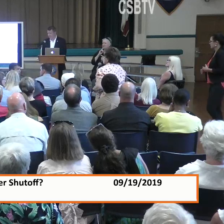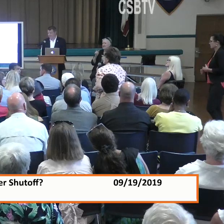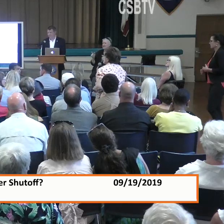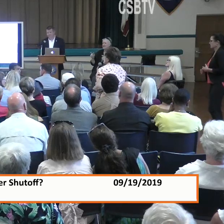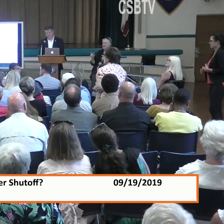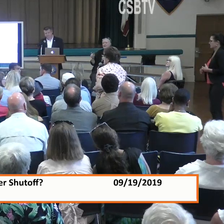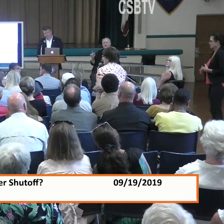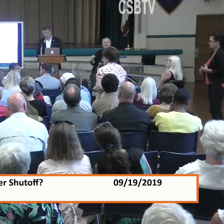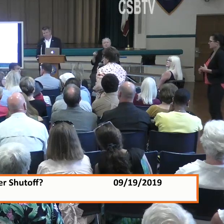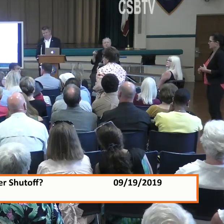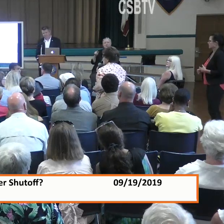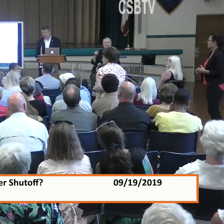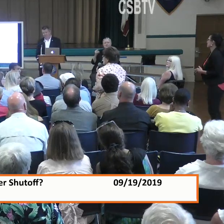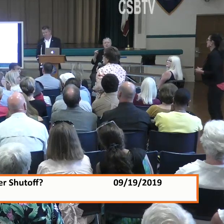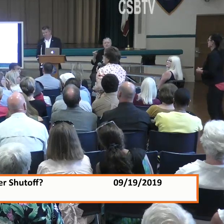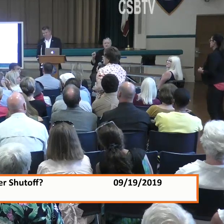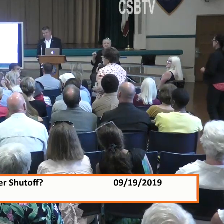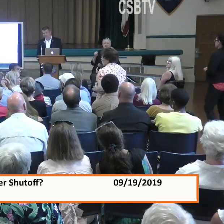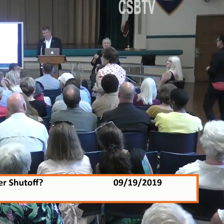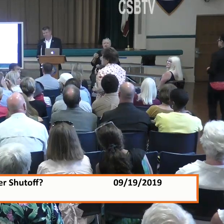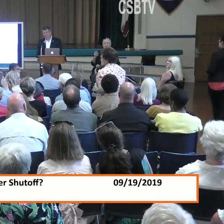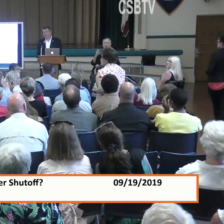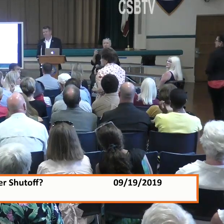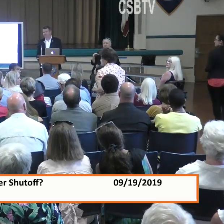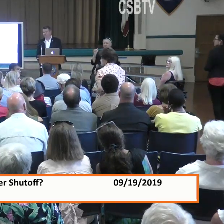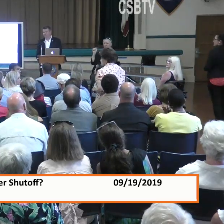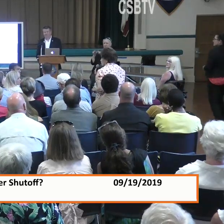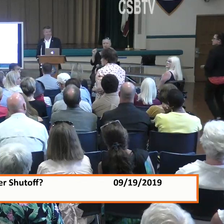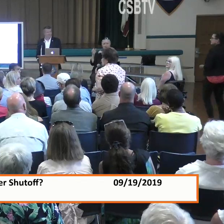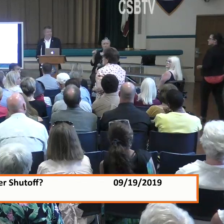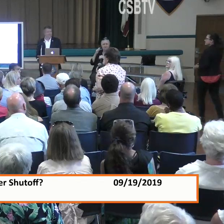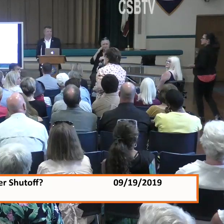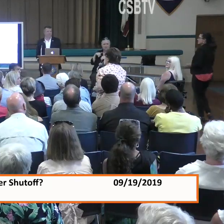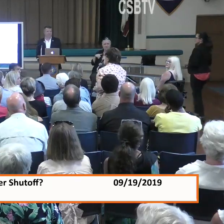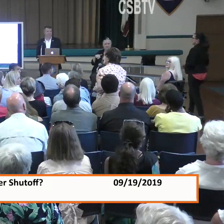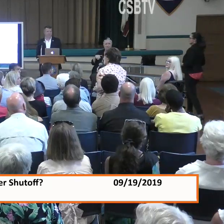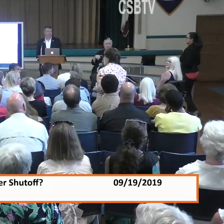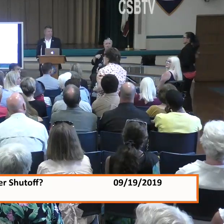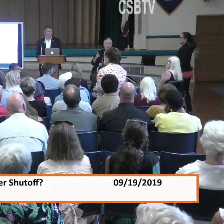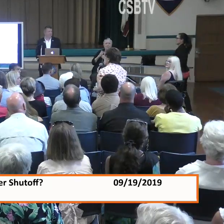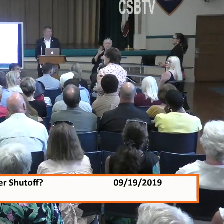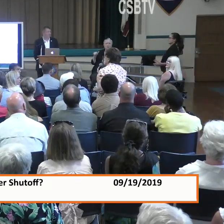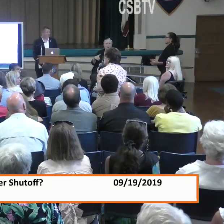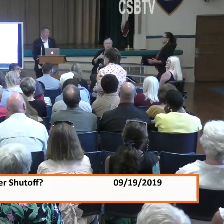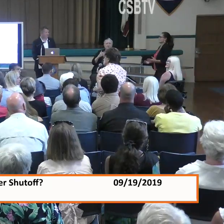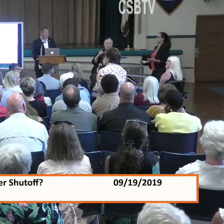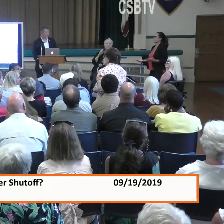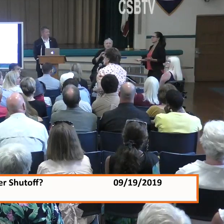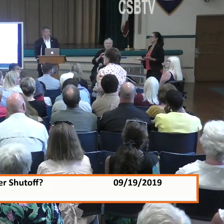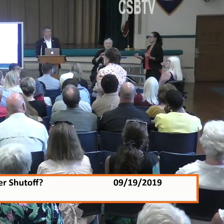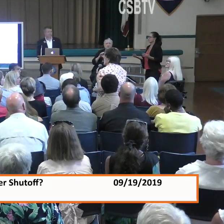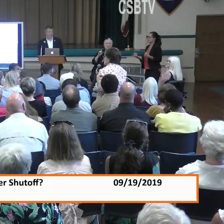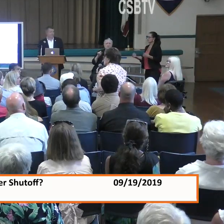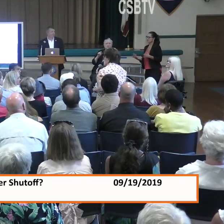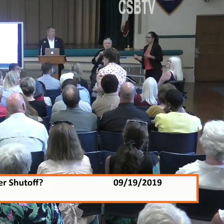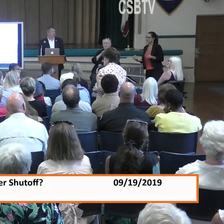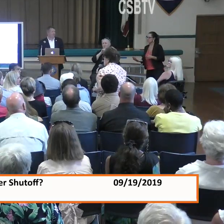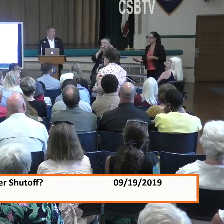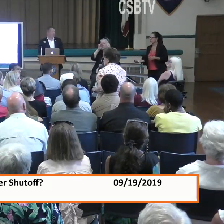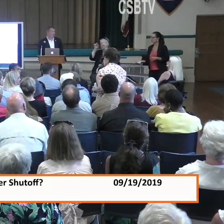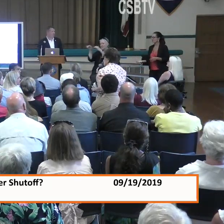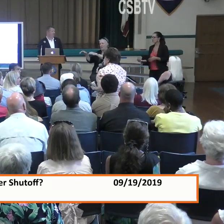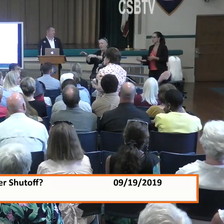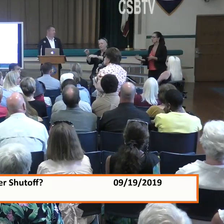So during the Thomas Fire, there was a lot of evacuation, as you know. Almost all of it had to go down toward Coast Village